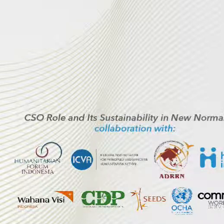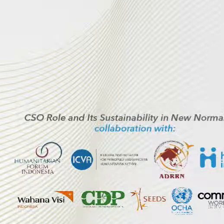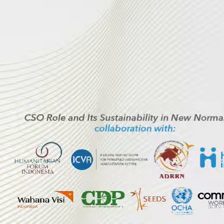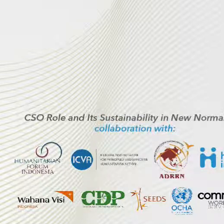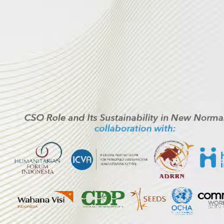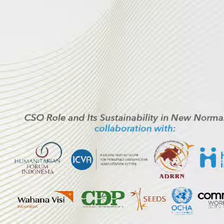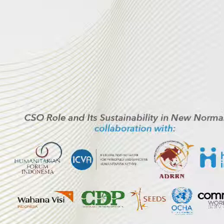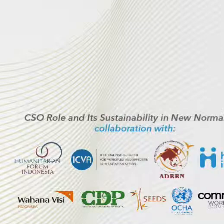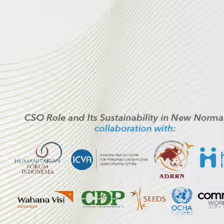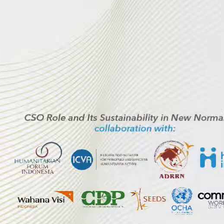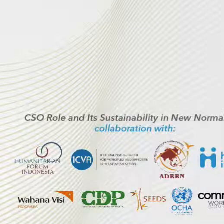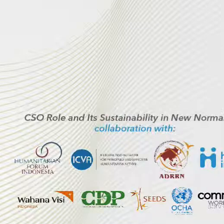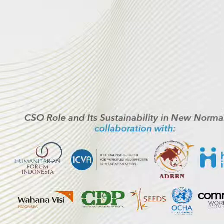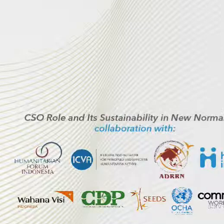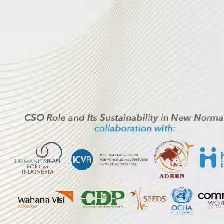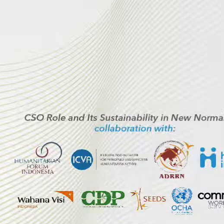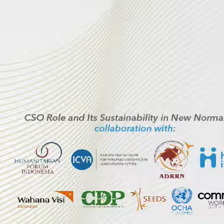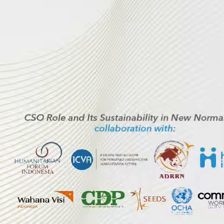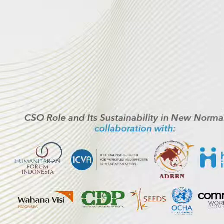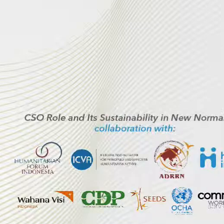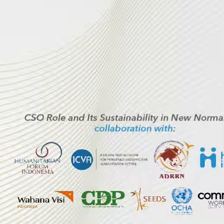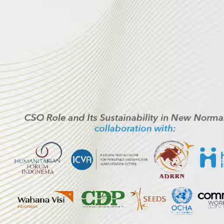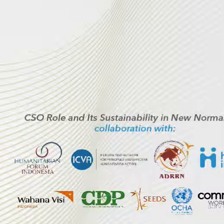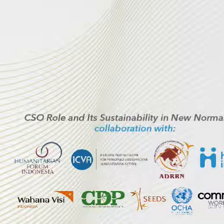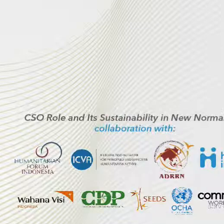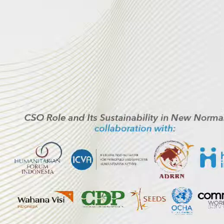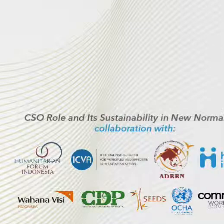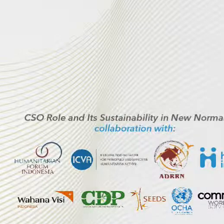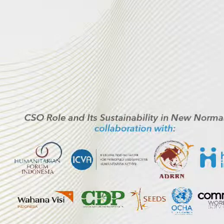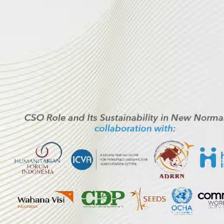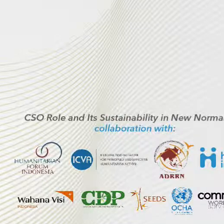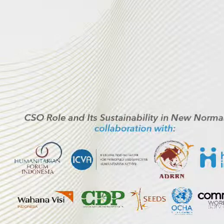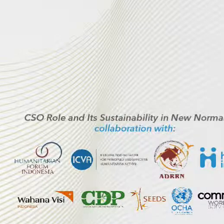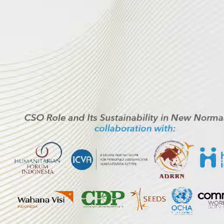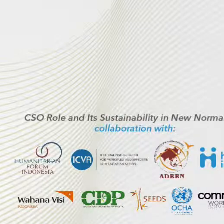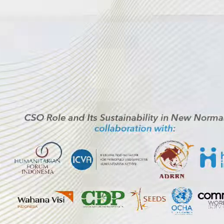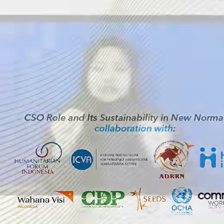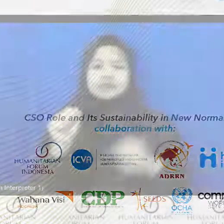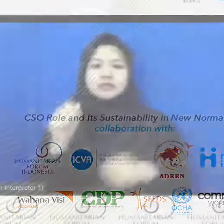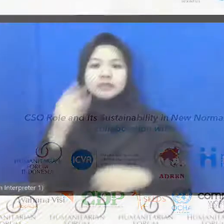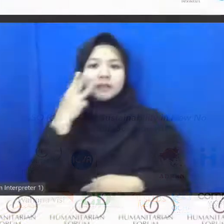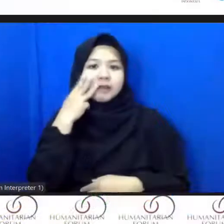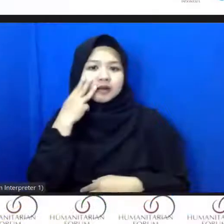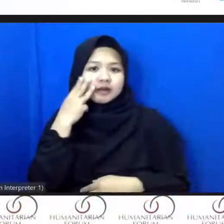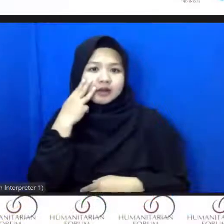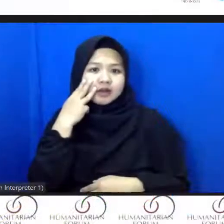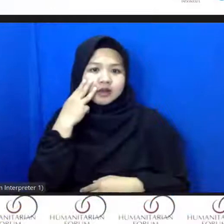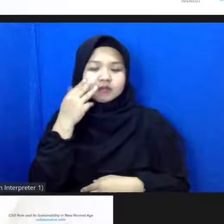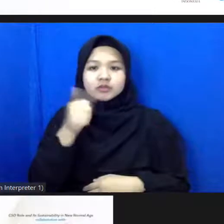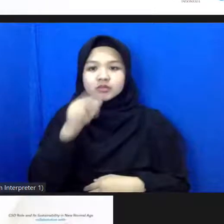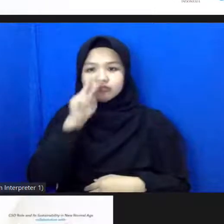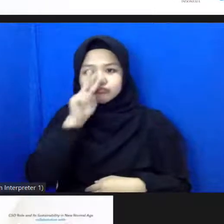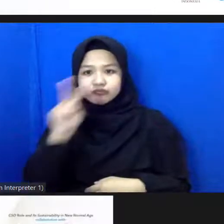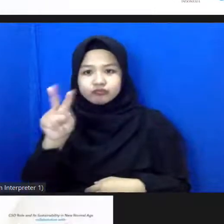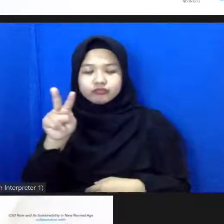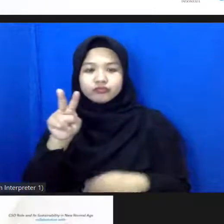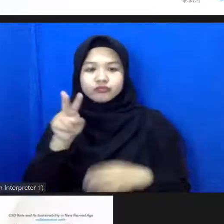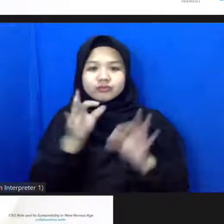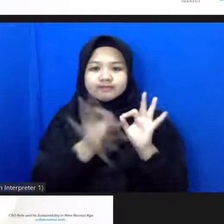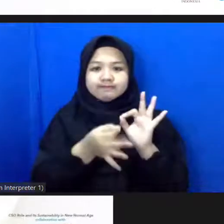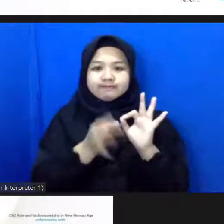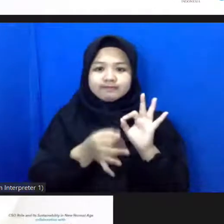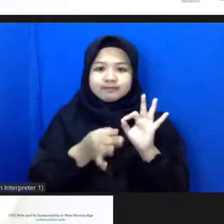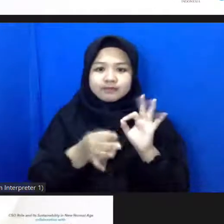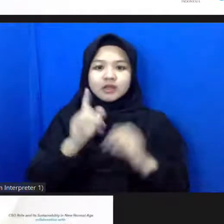interpreter, two sign interpreter, by ST dan Mbak Mada. You can find it in the